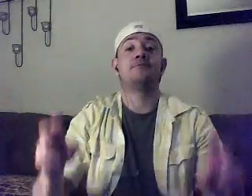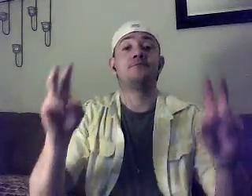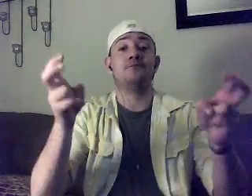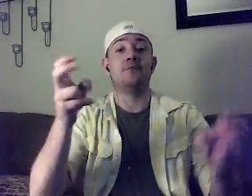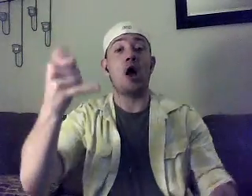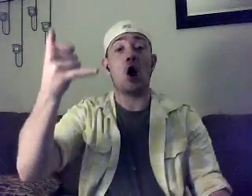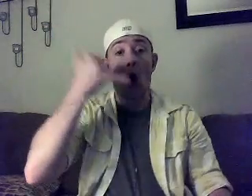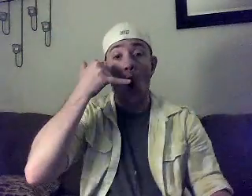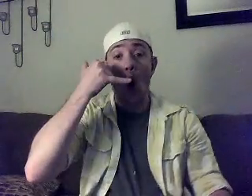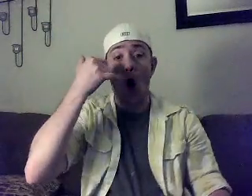Thank